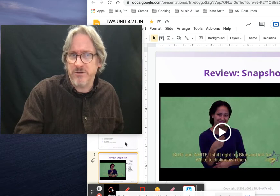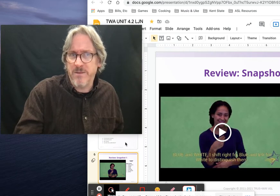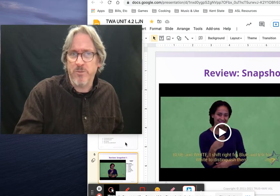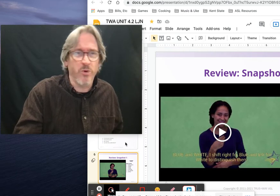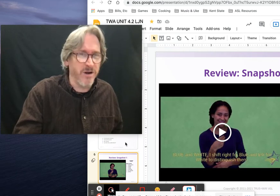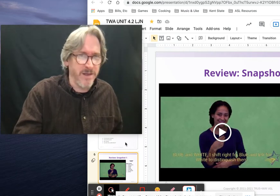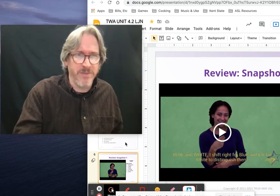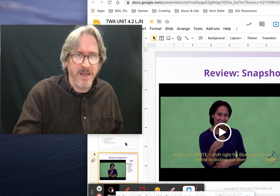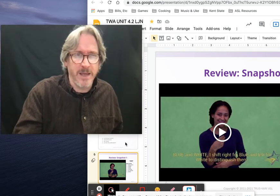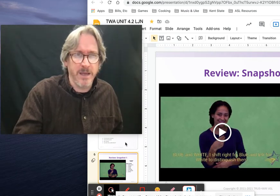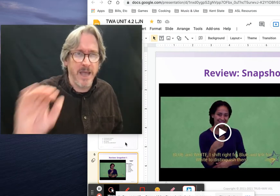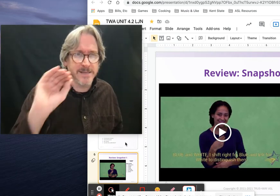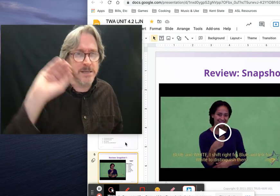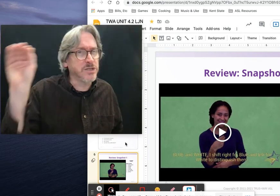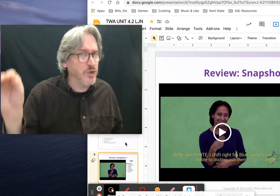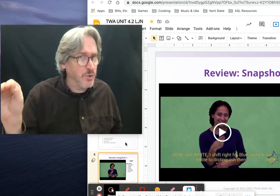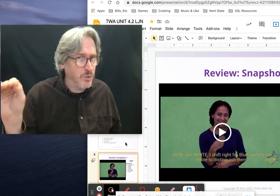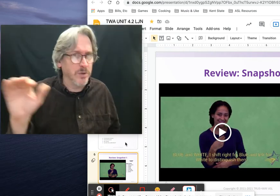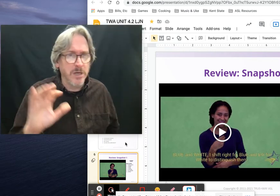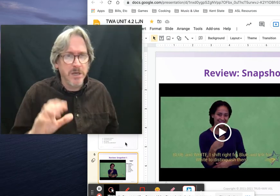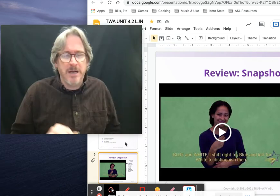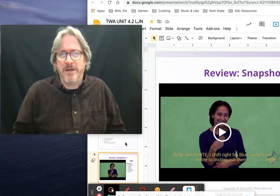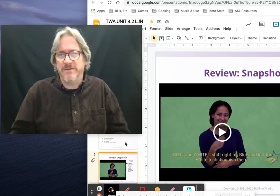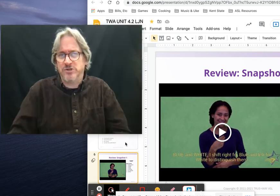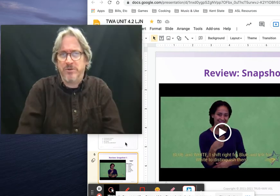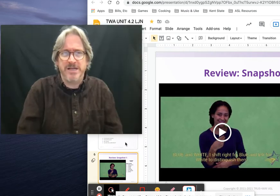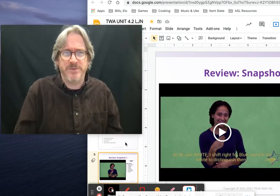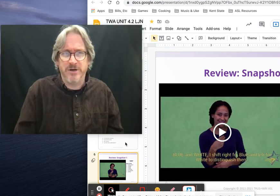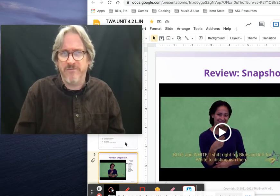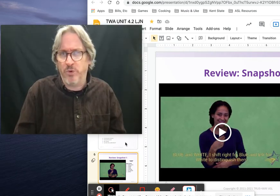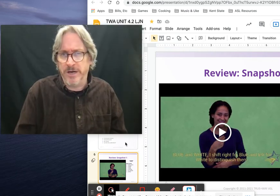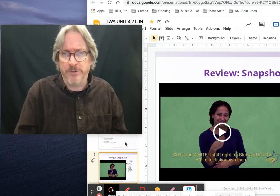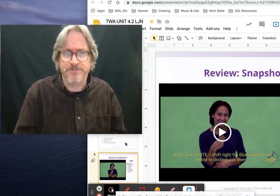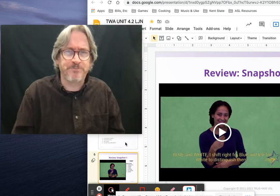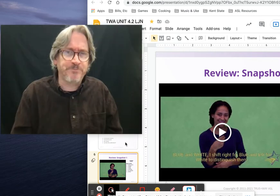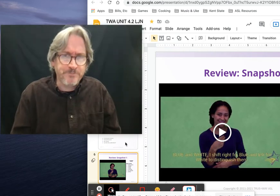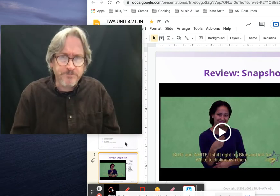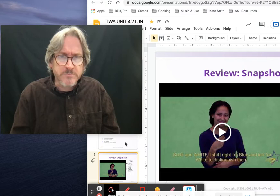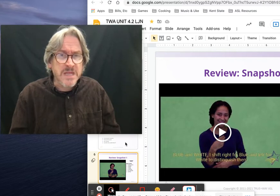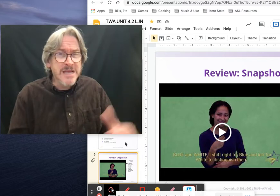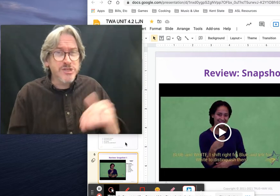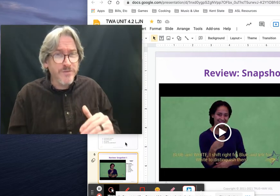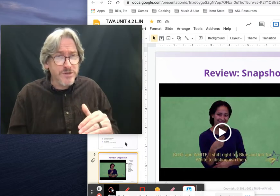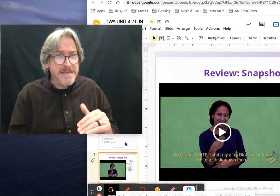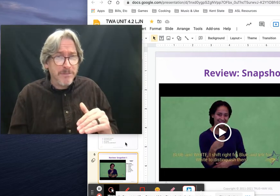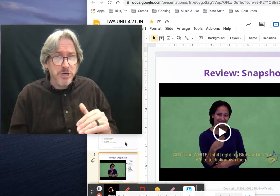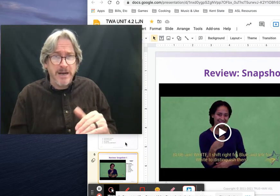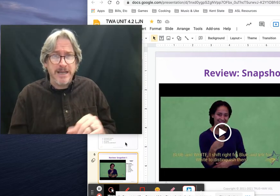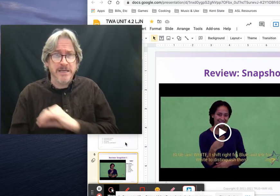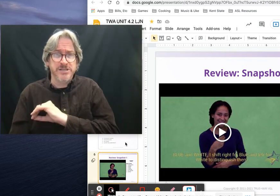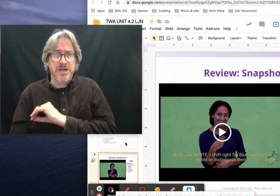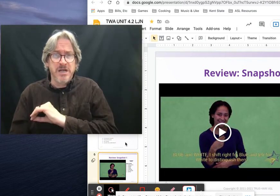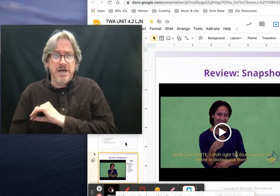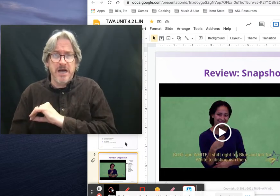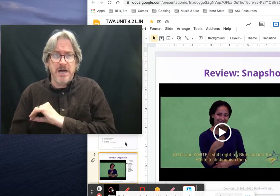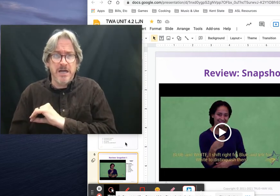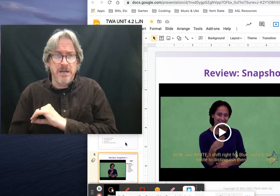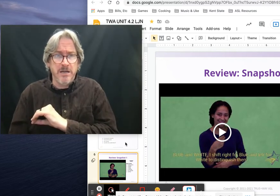We get to grammar more in, I think, ASL 2. I'm kind of surprised we don't have more in here. So the first snapshot